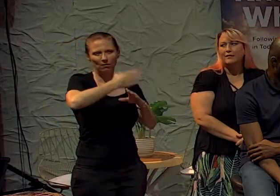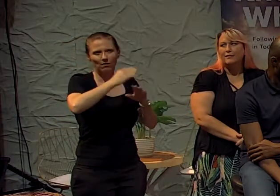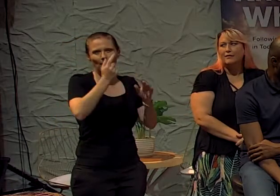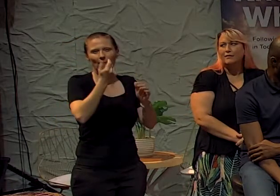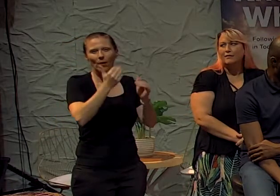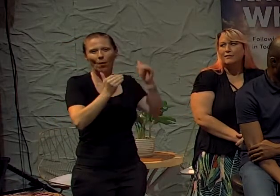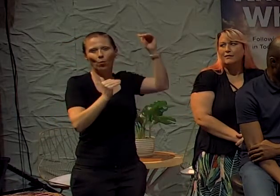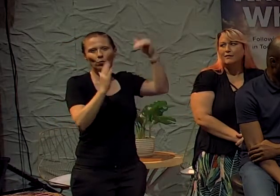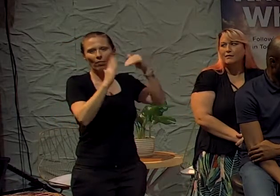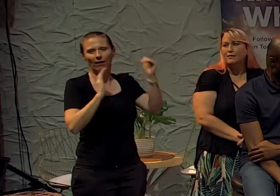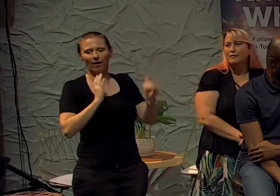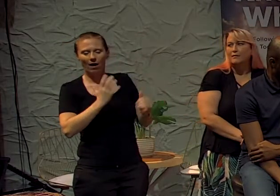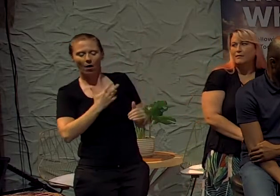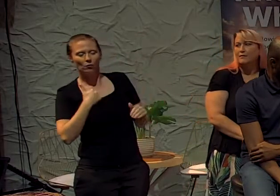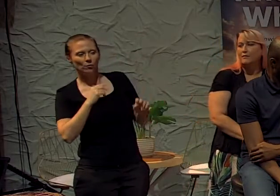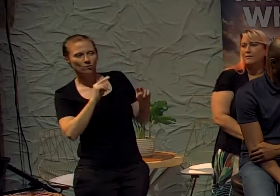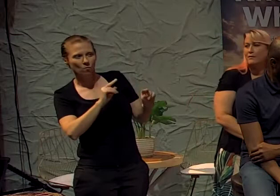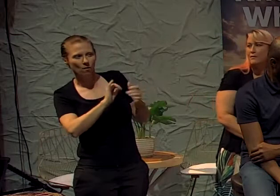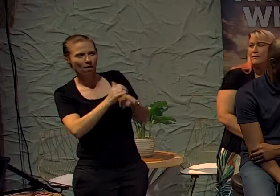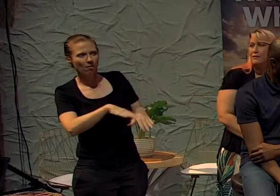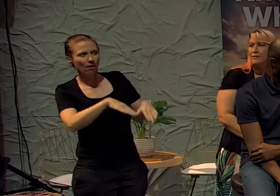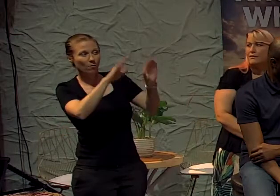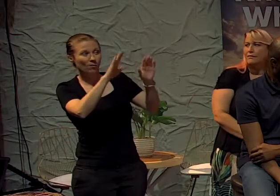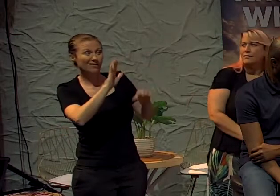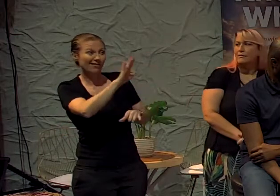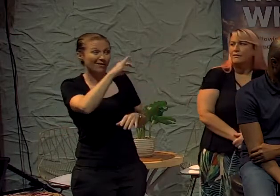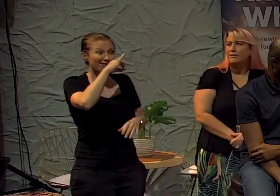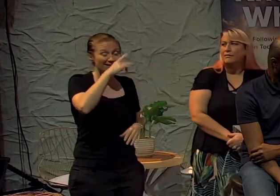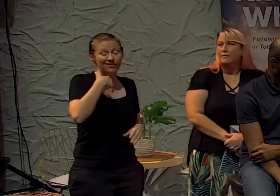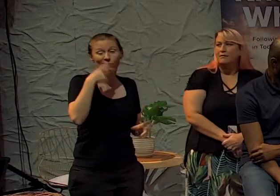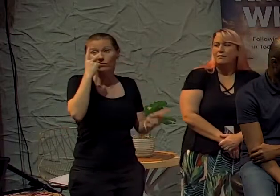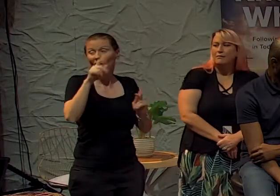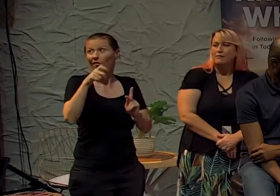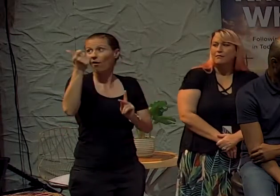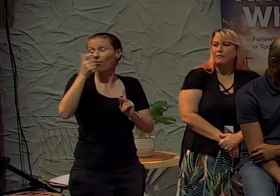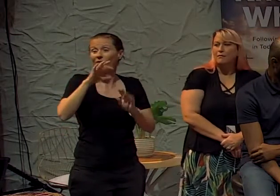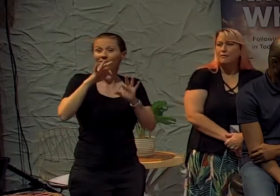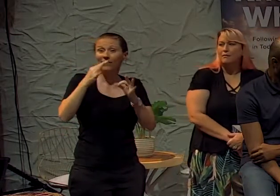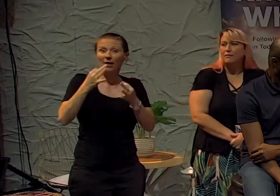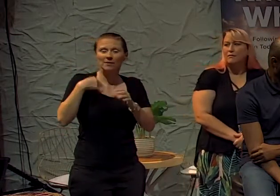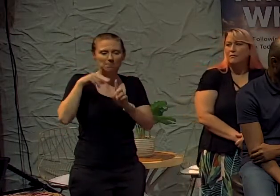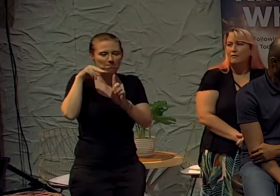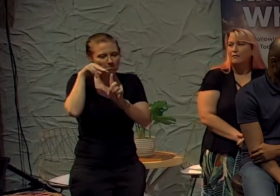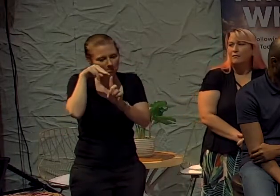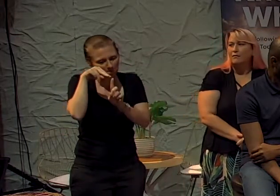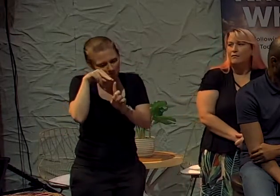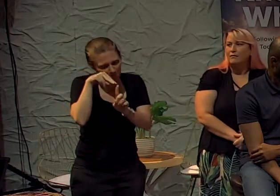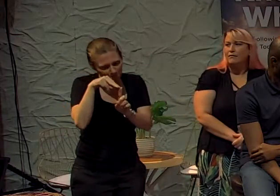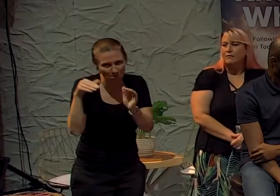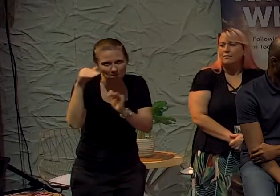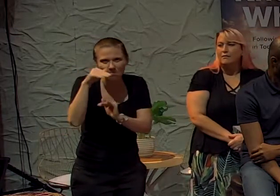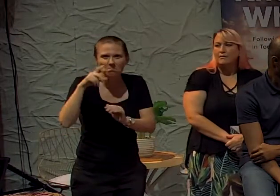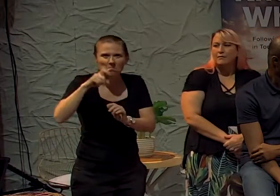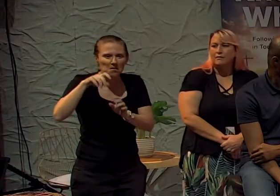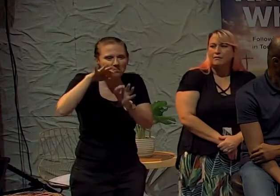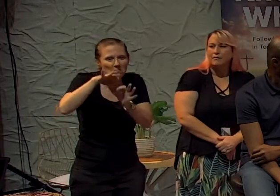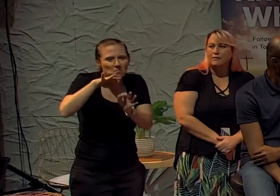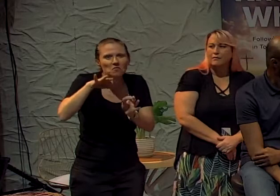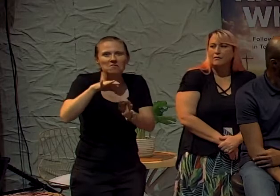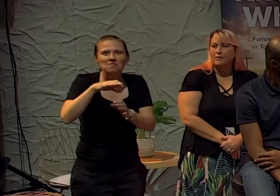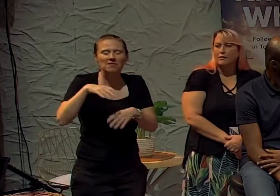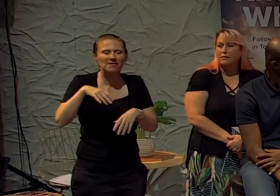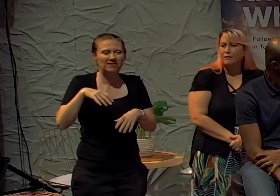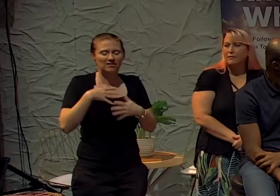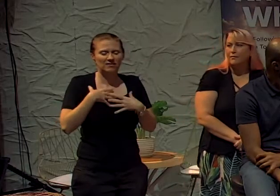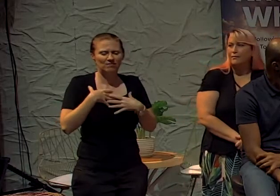kids. And we also saw other families just overbearing. They had to be perfect. You know,